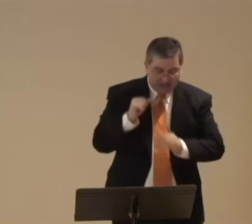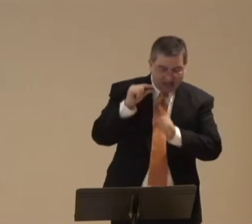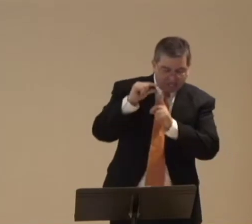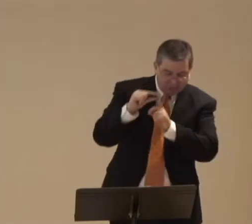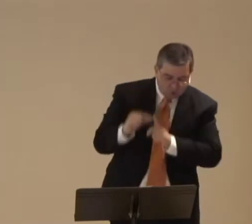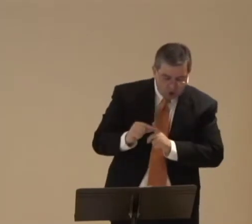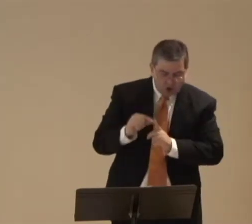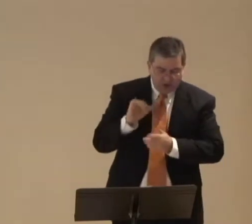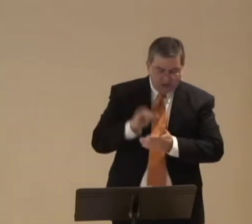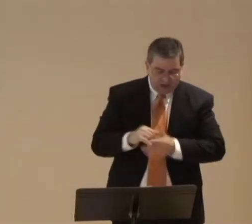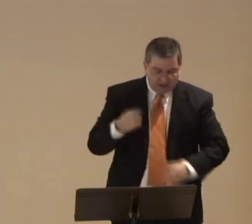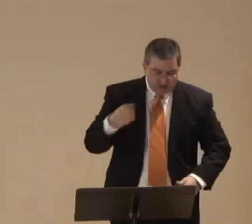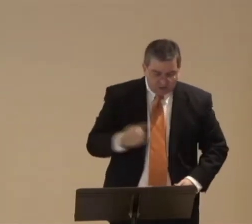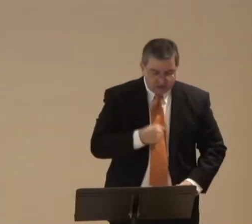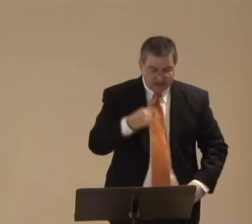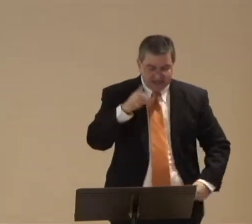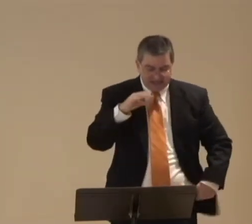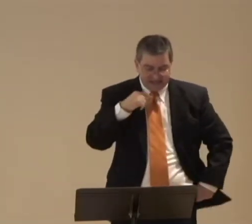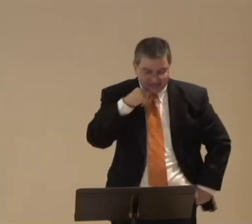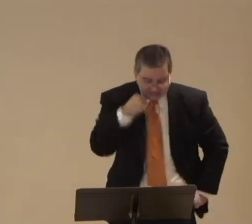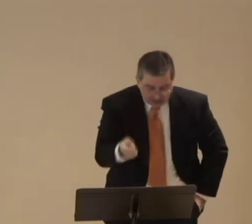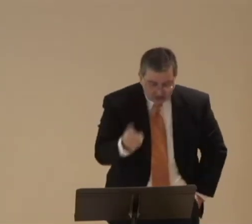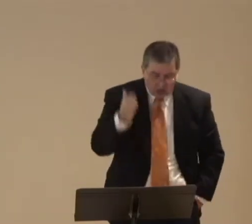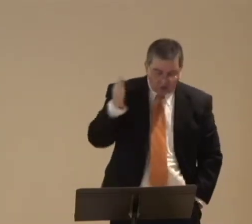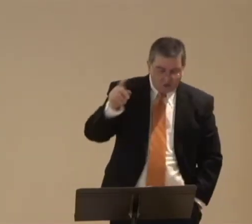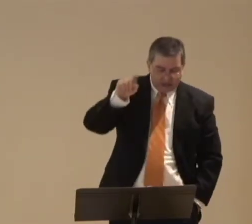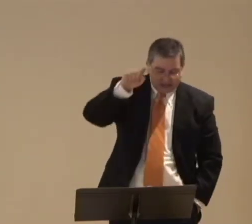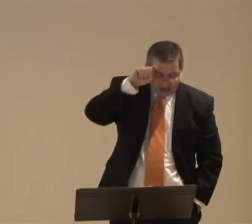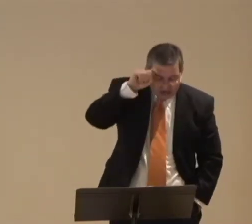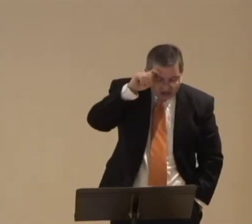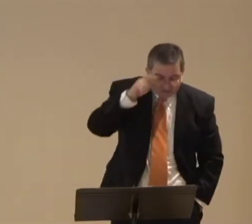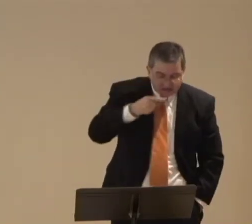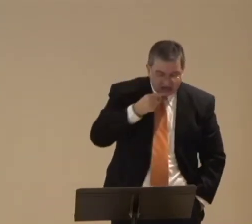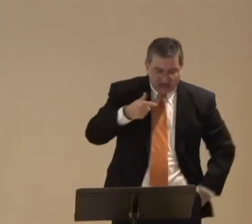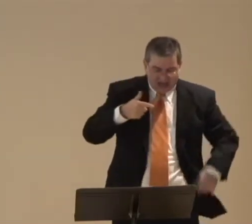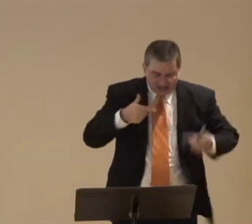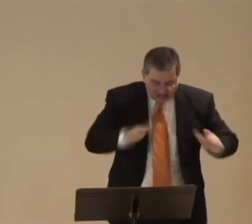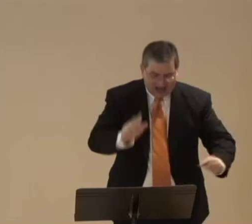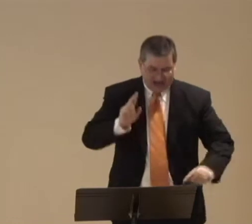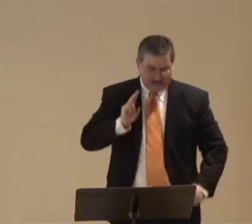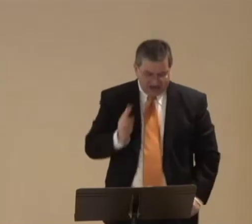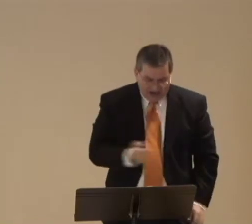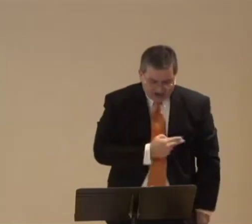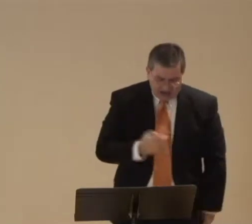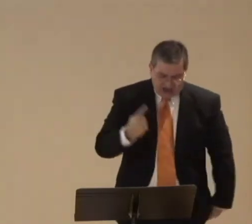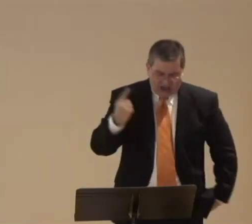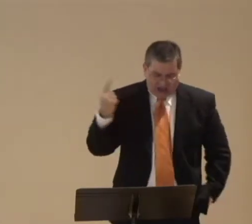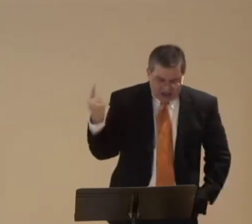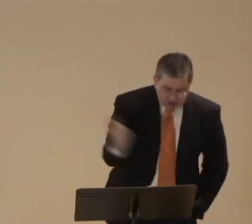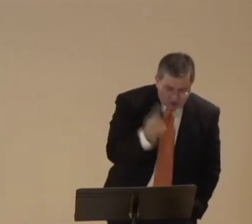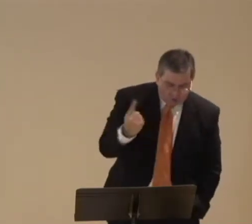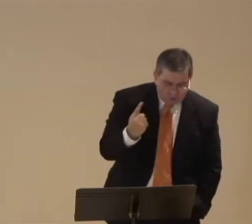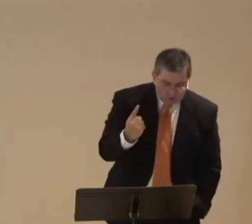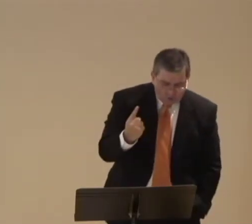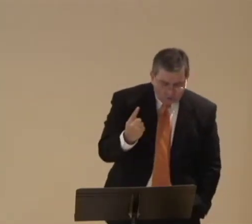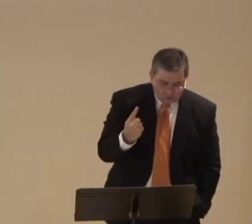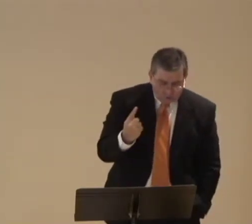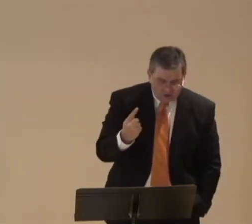here. It says, is this not the word that we spoke to you in Egypt, saying, leave us